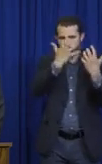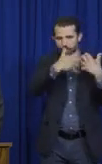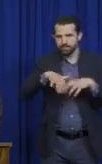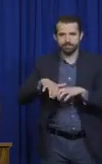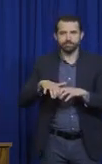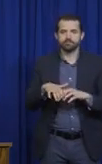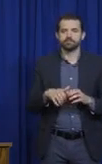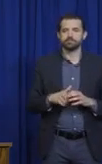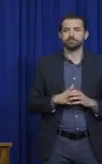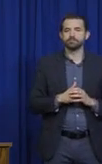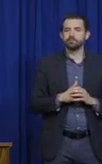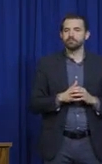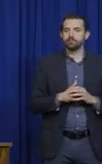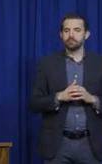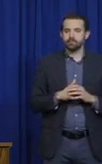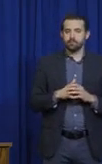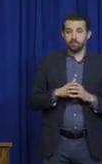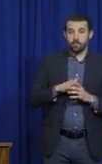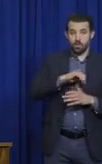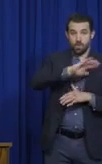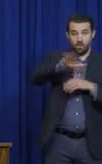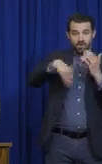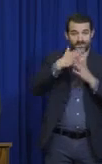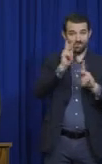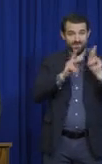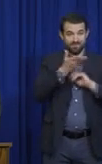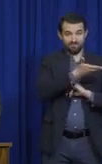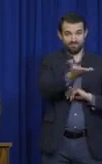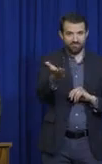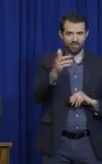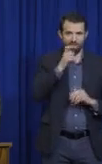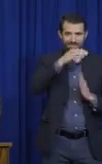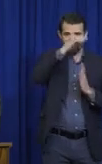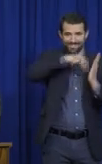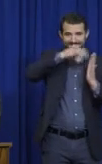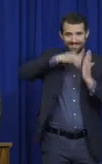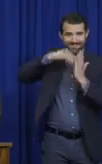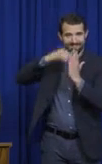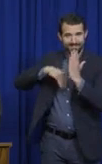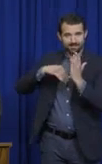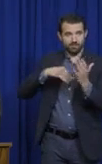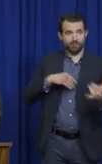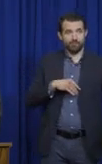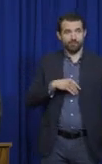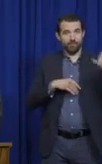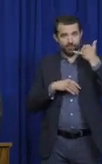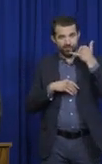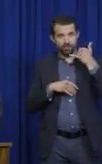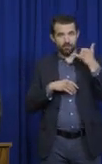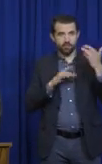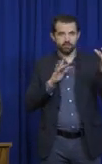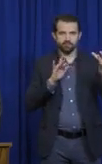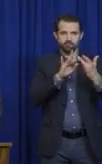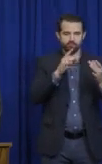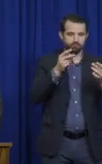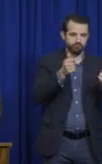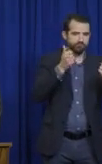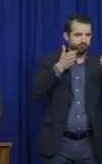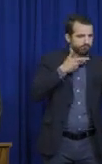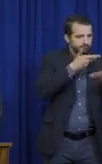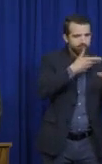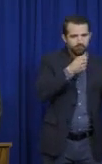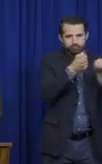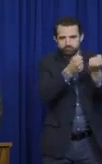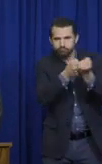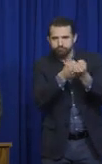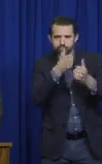that everyone seeking to file for benefits gets through. We encourage everyone to apply